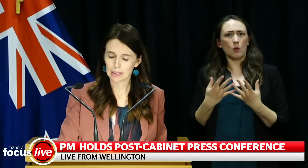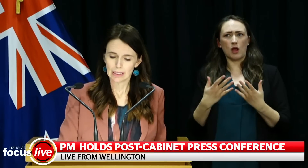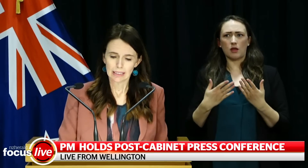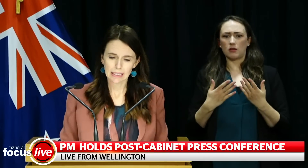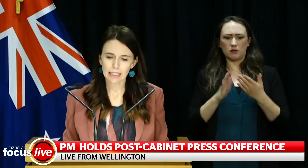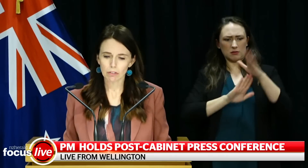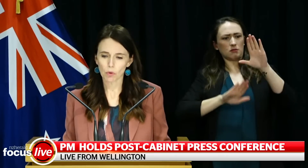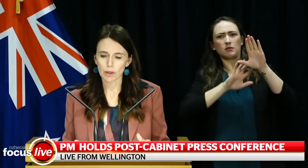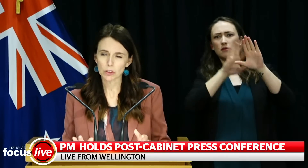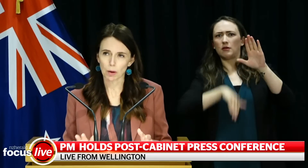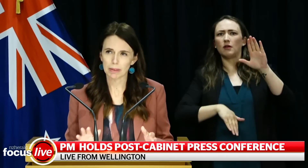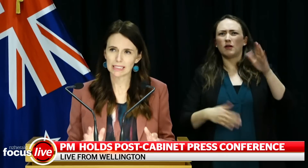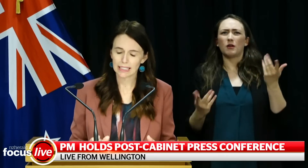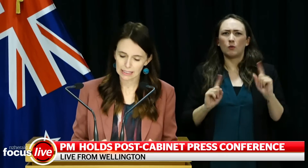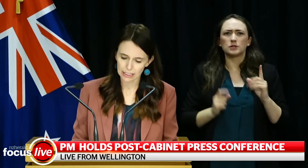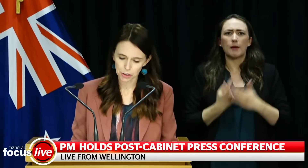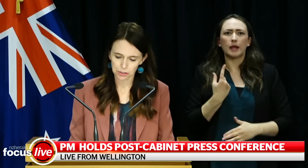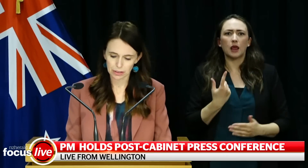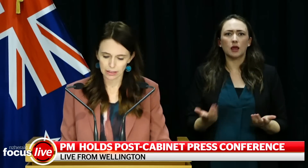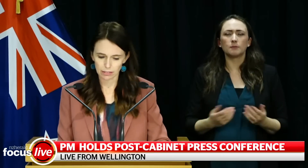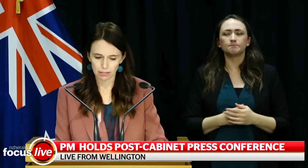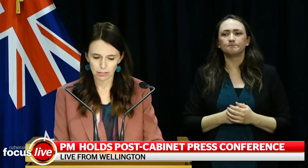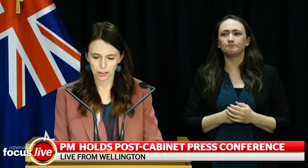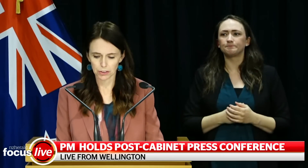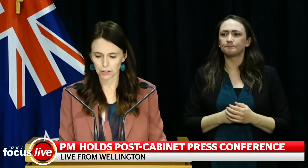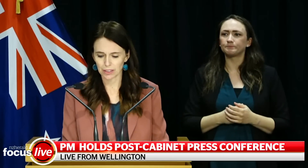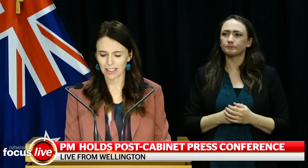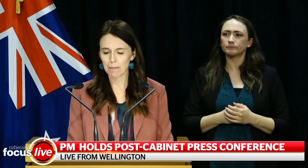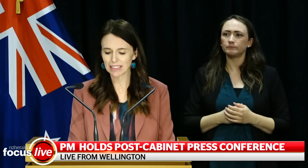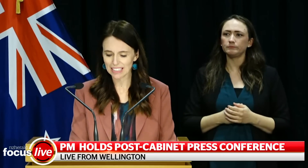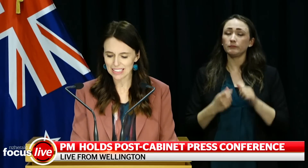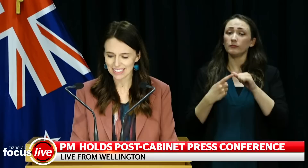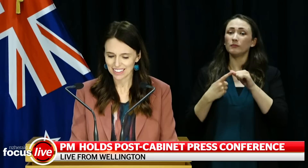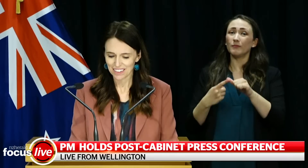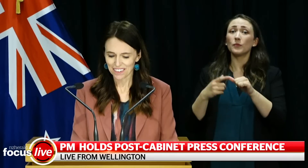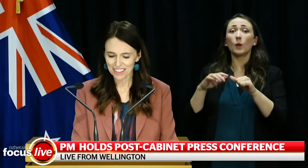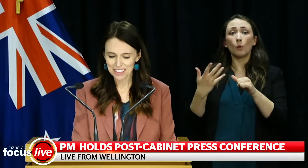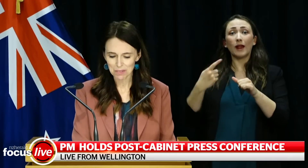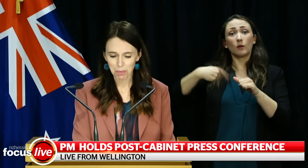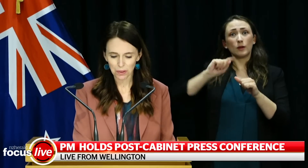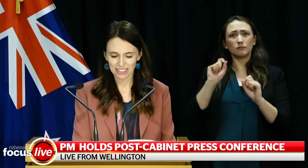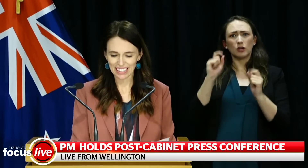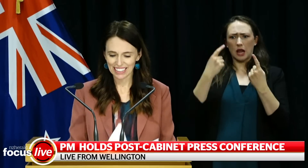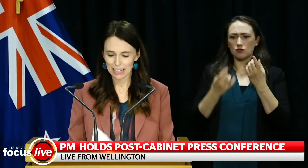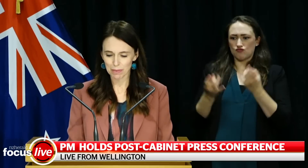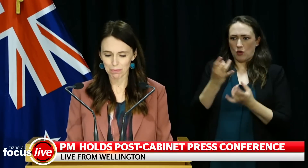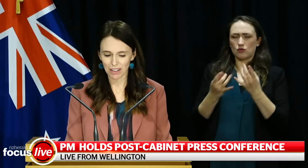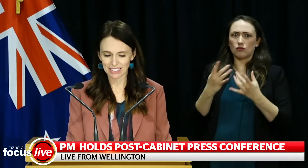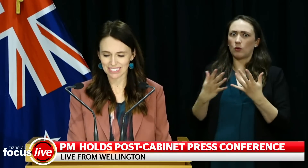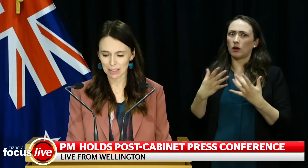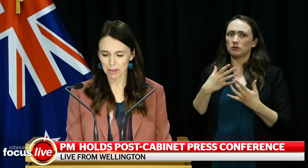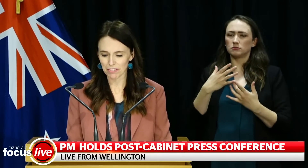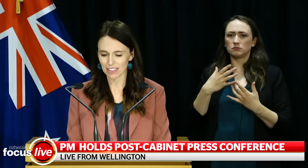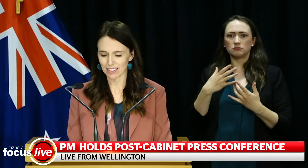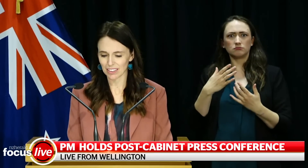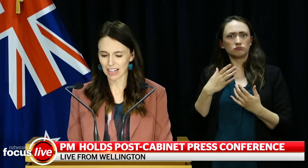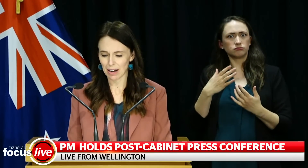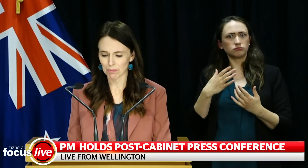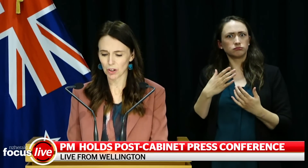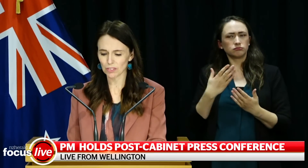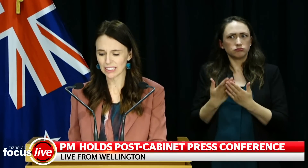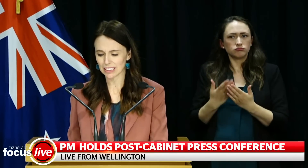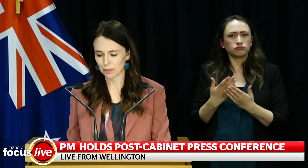of all. Second of all, we saw a particular issue in Rotorua. I mean, I think it's important here to keep in mind some of